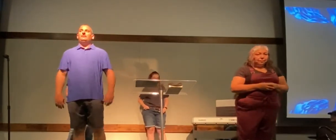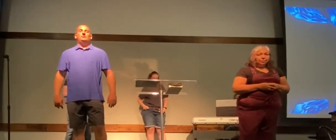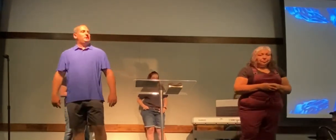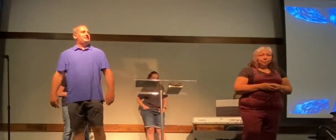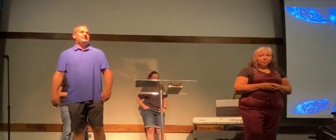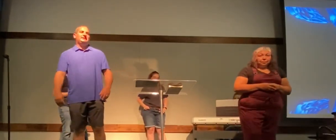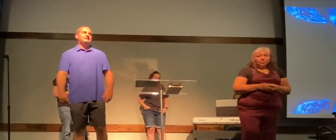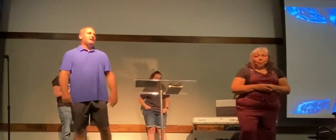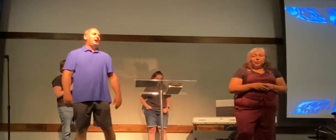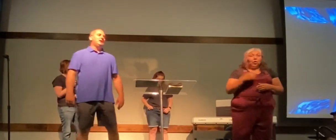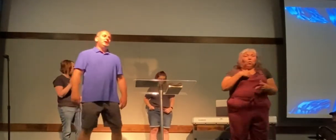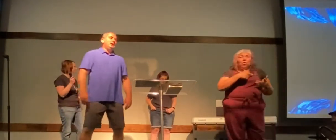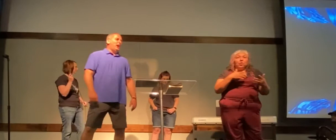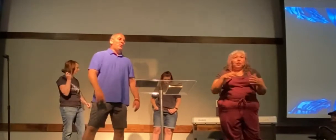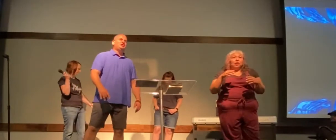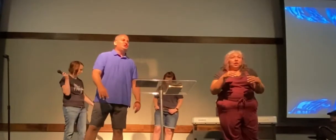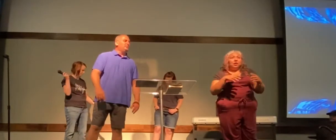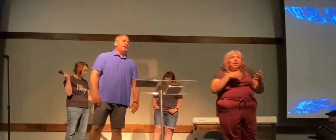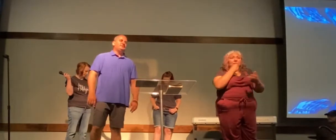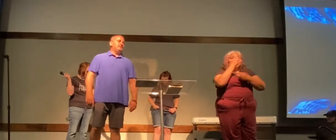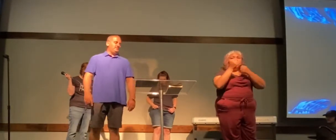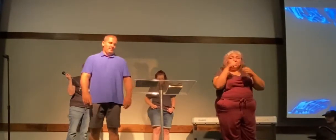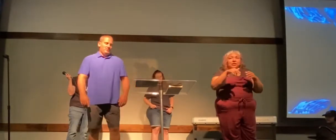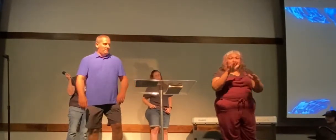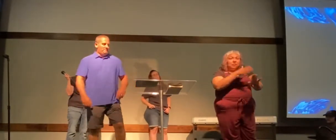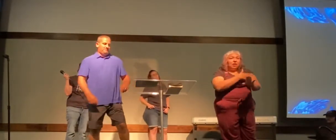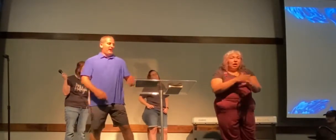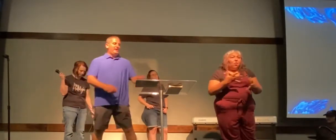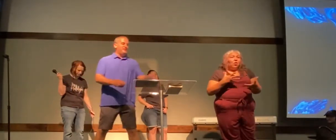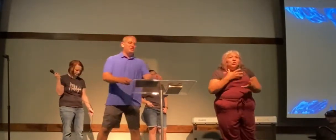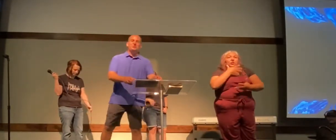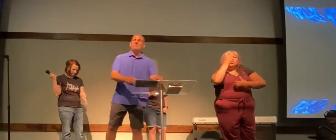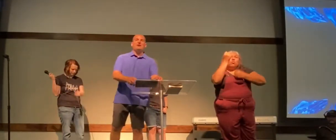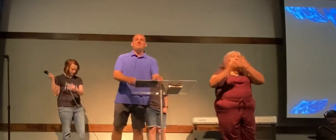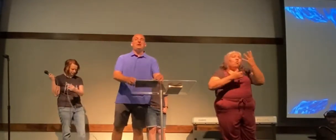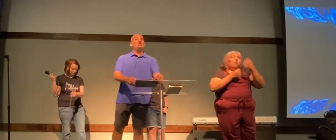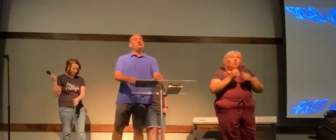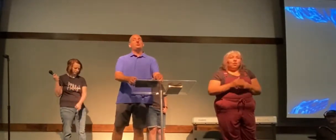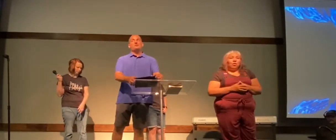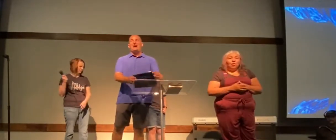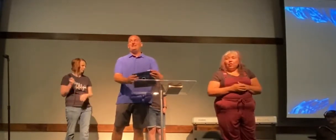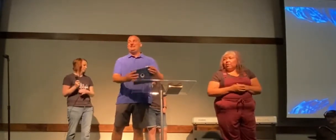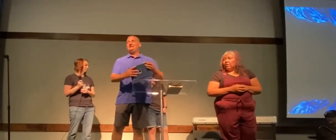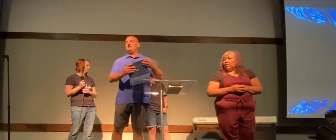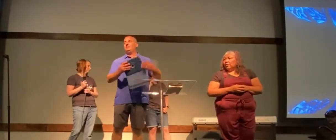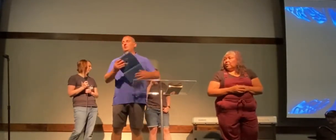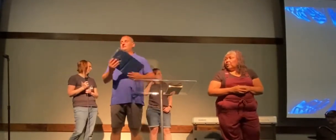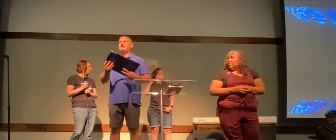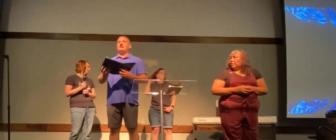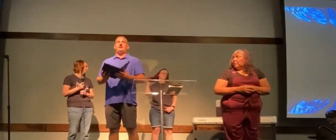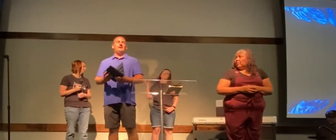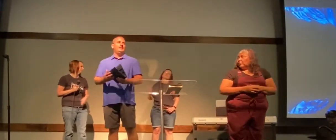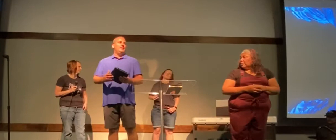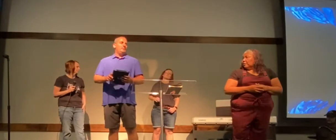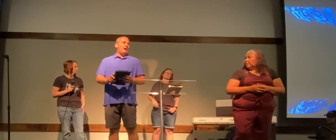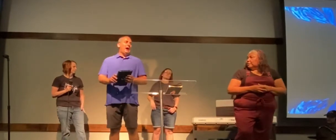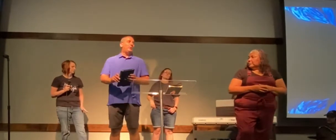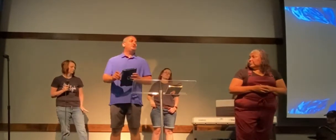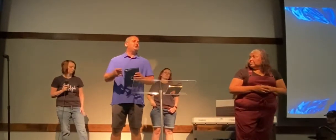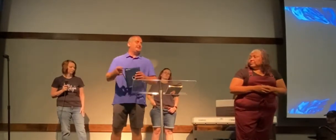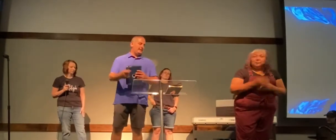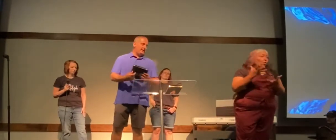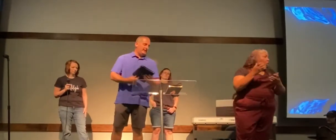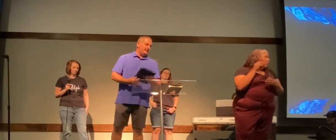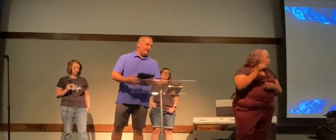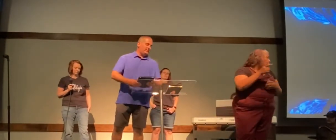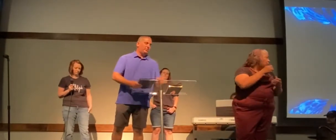Stand up. We're going to sing this song. And I want you to belt it better than you were belting, man. And you were rocking it. We're singing it here. But I want you